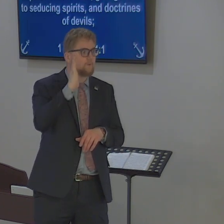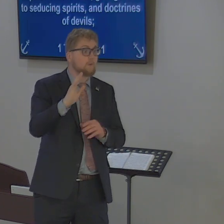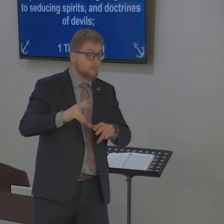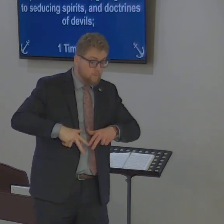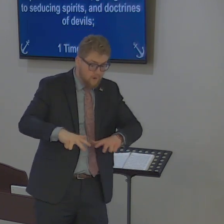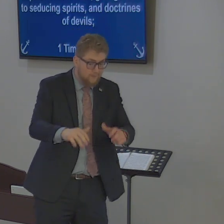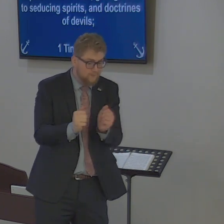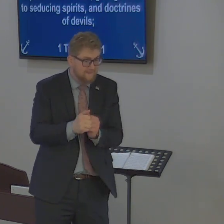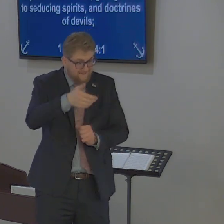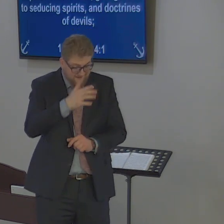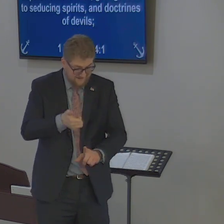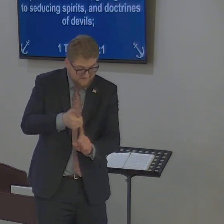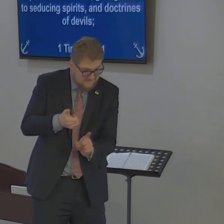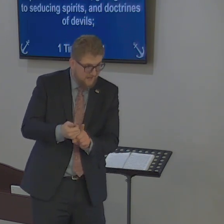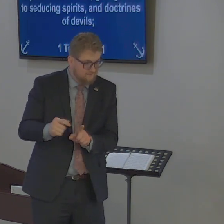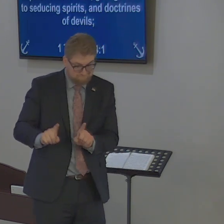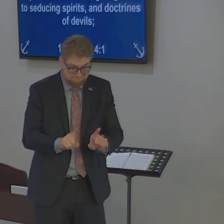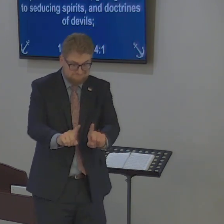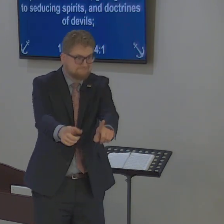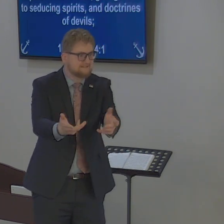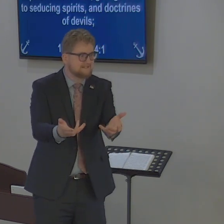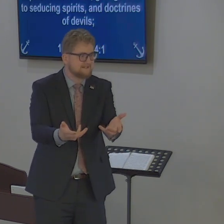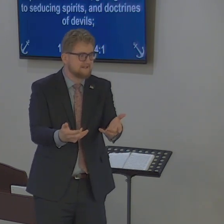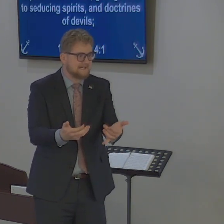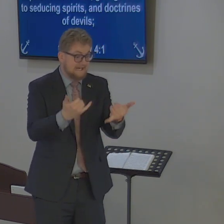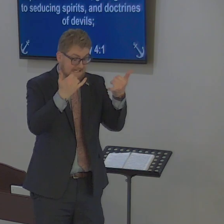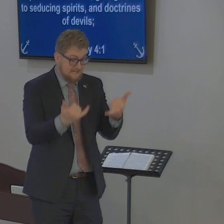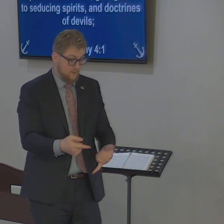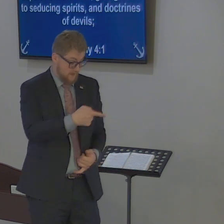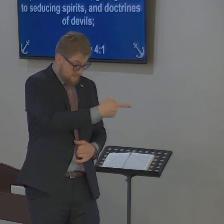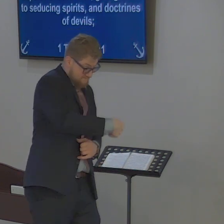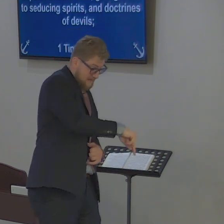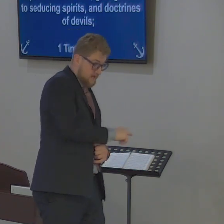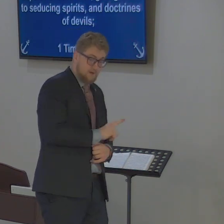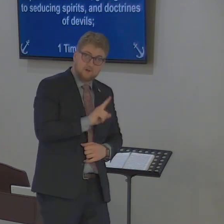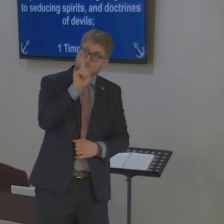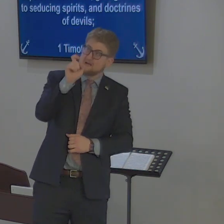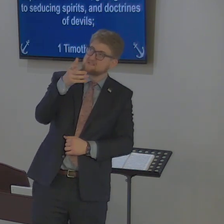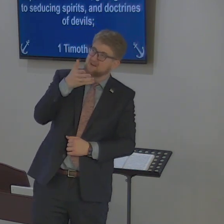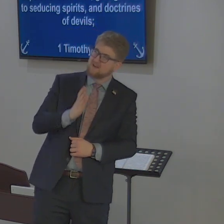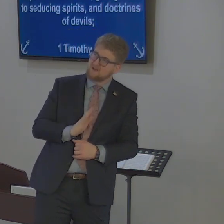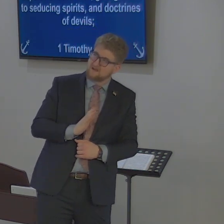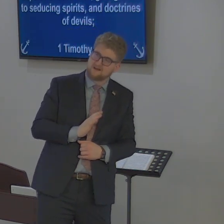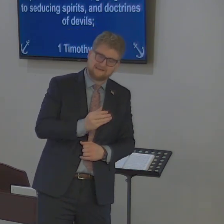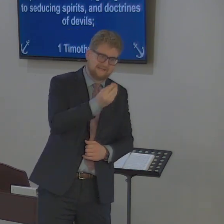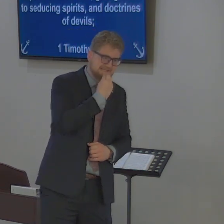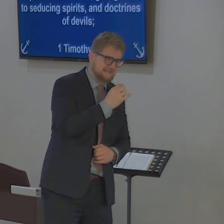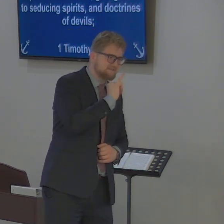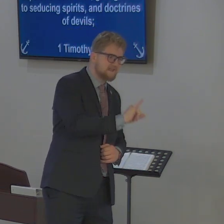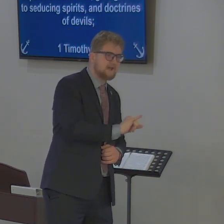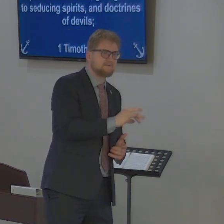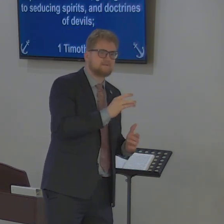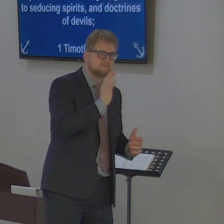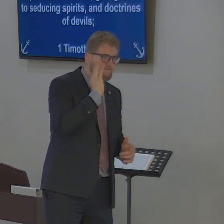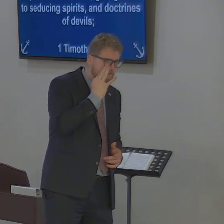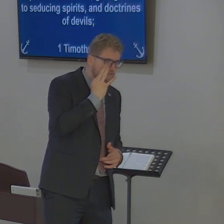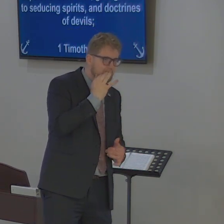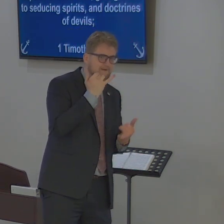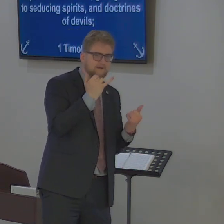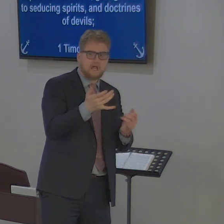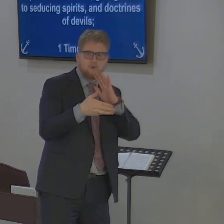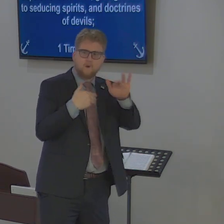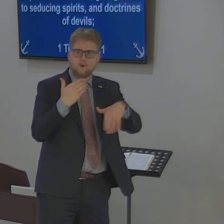God, to question what God said, to eat whatever that miserable fruit was, to throw us all into condemnation.